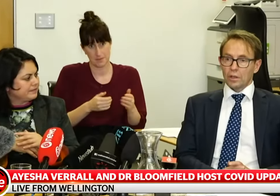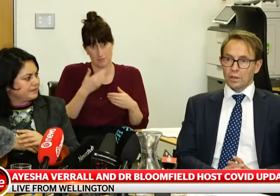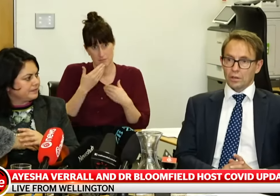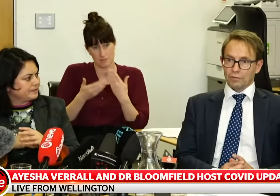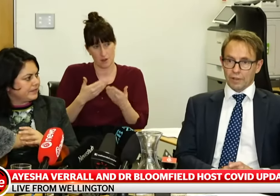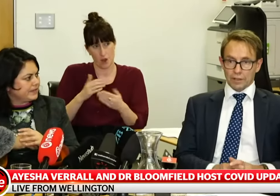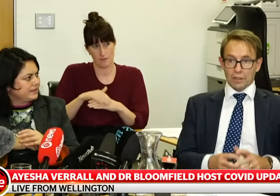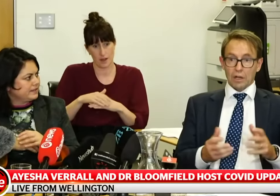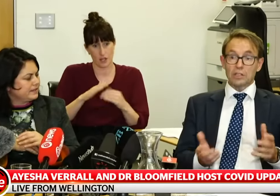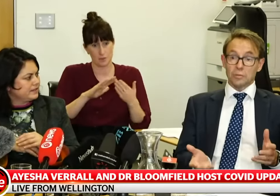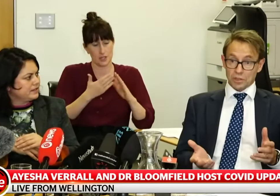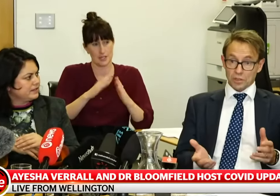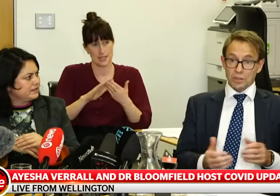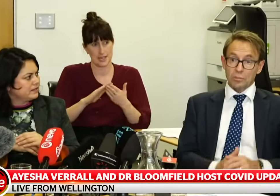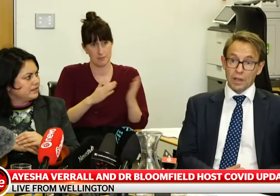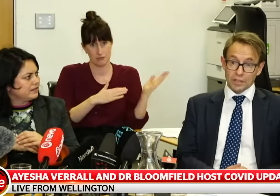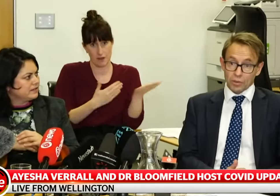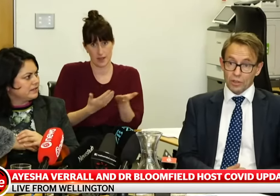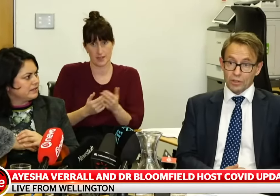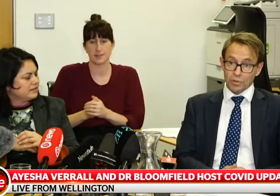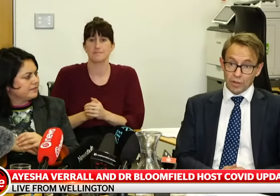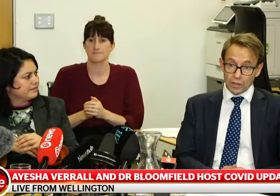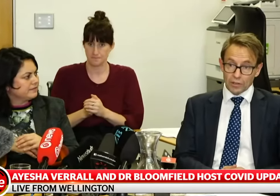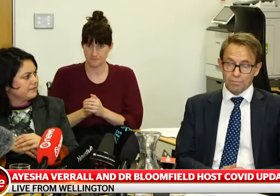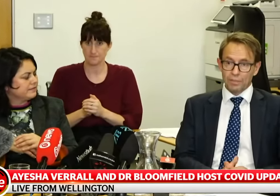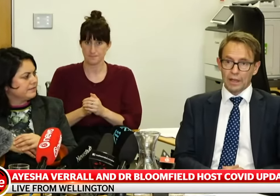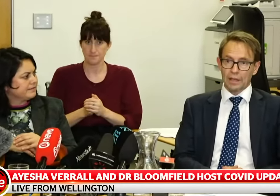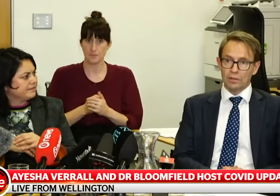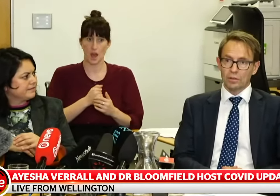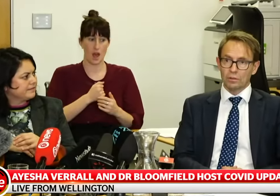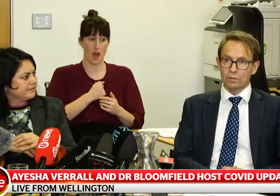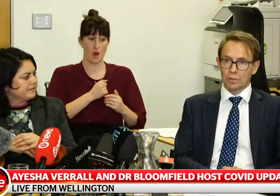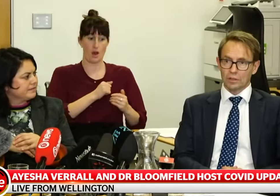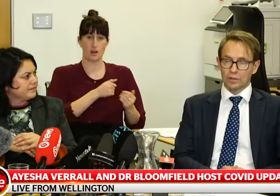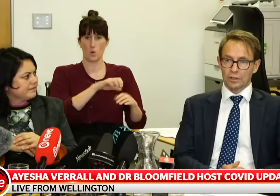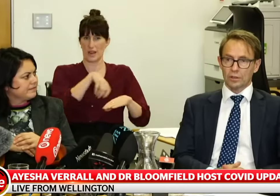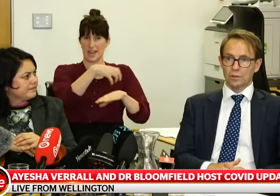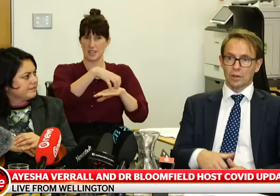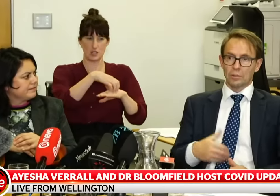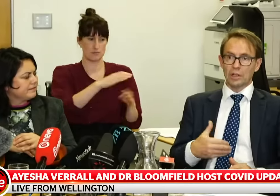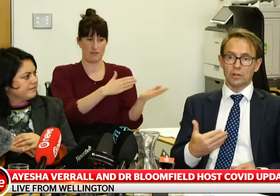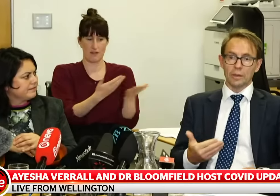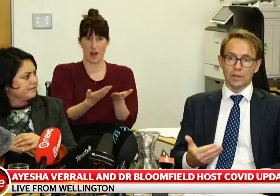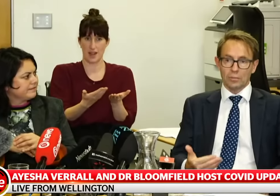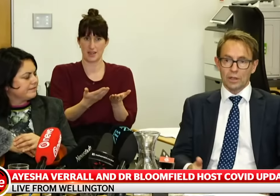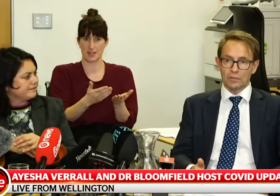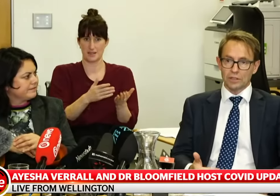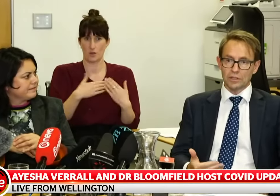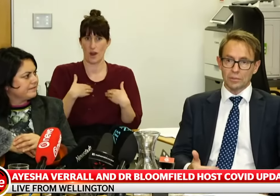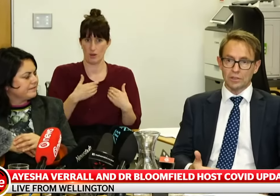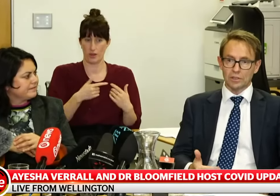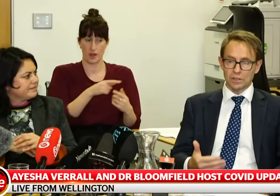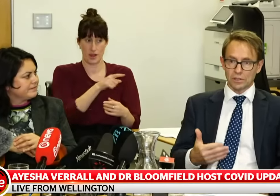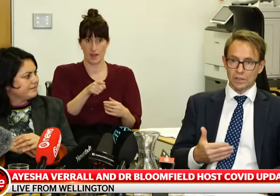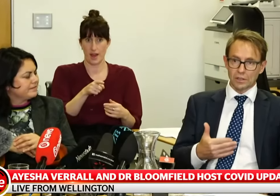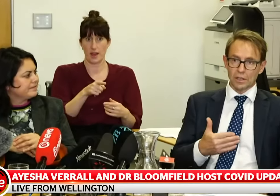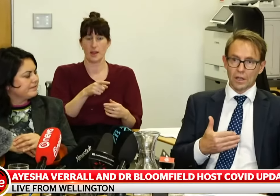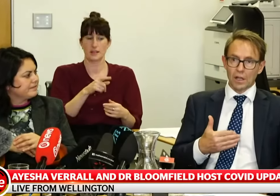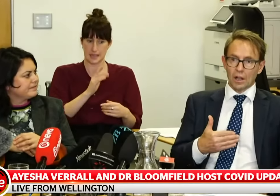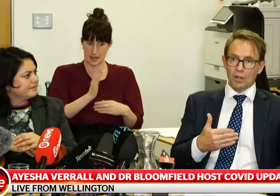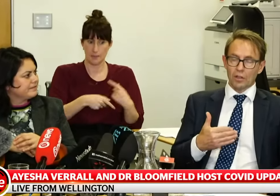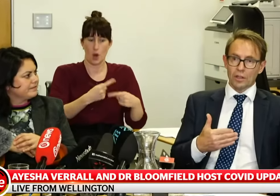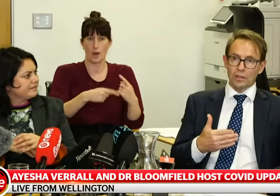so the funding arrangements are still in place with those providers, and one thing that I'll be clear about in my advice to ministers is